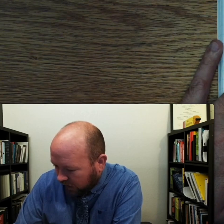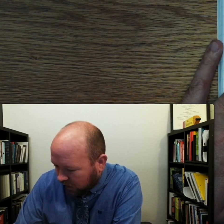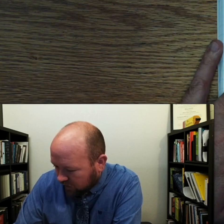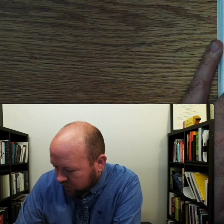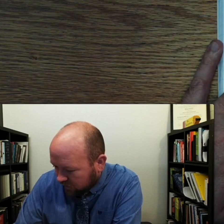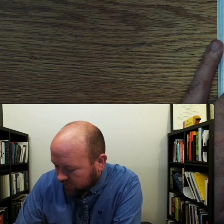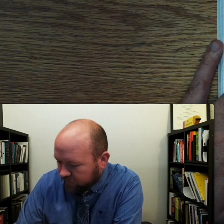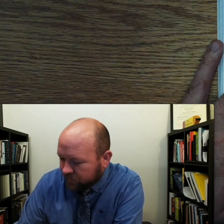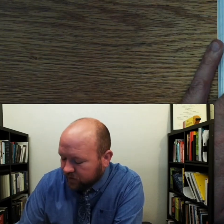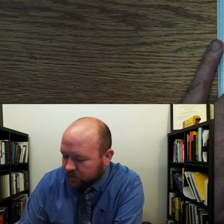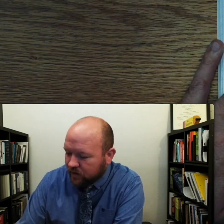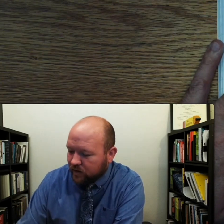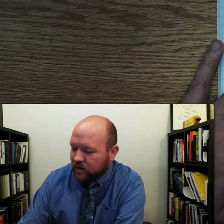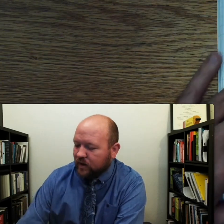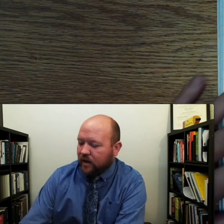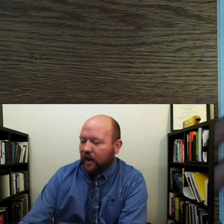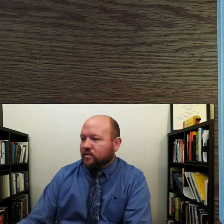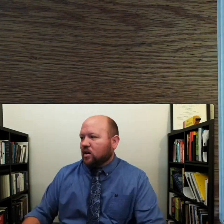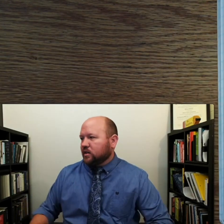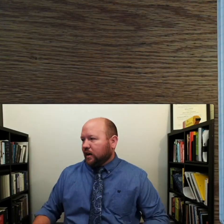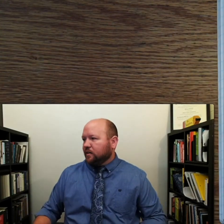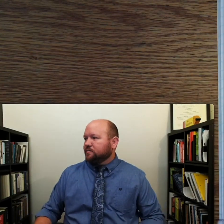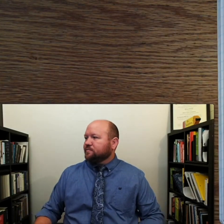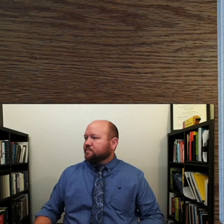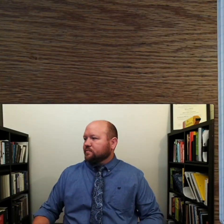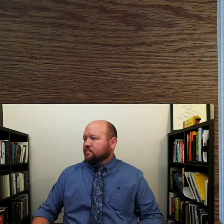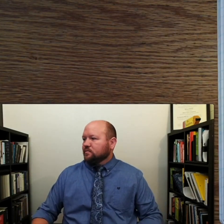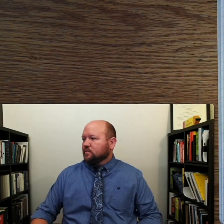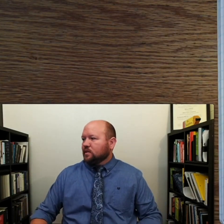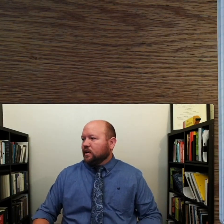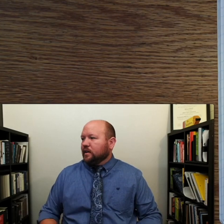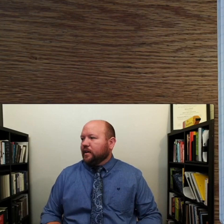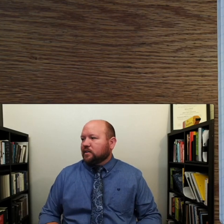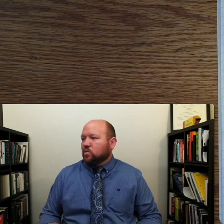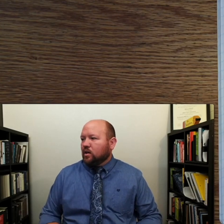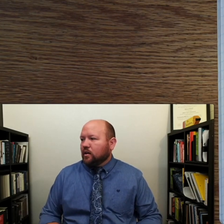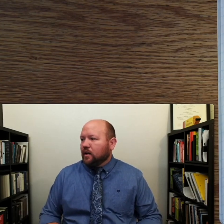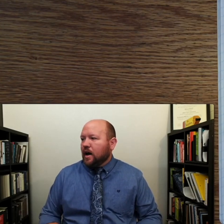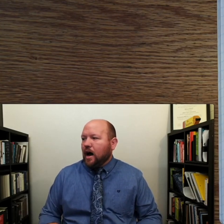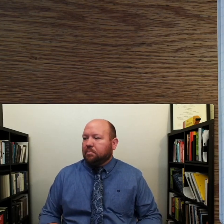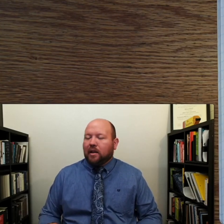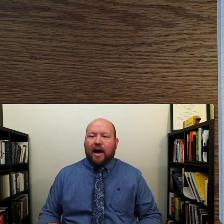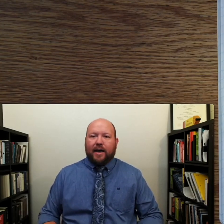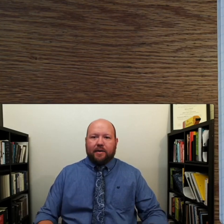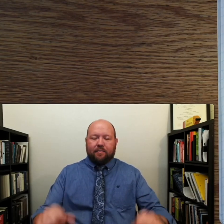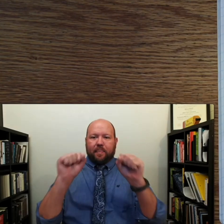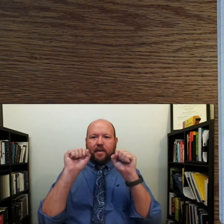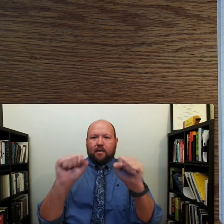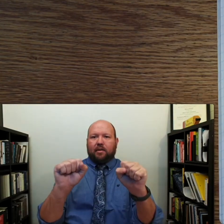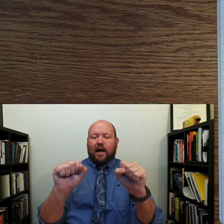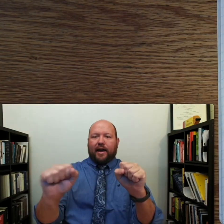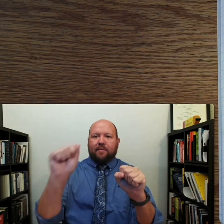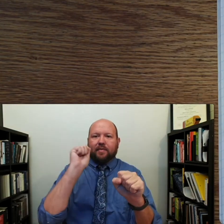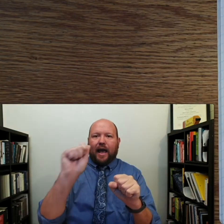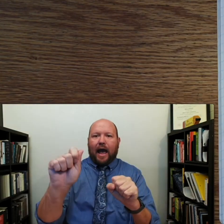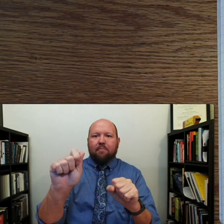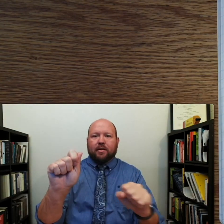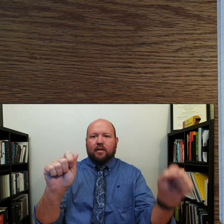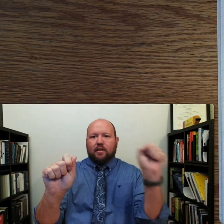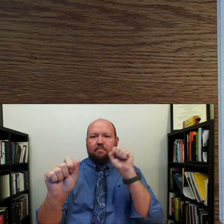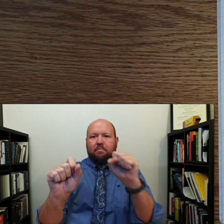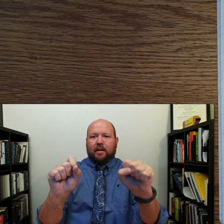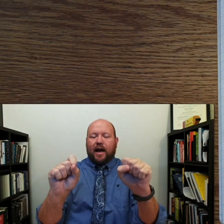Ti-ka. Antarctica. Next word, apply, apply,